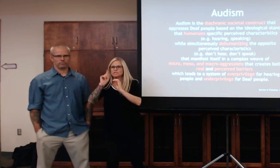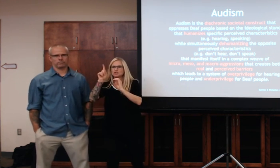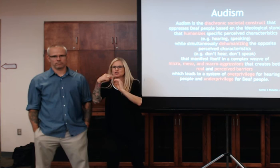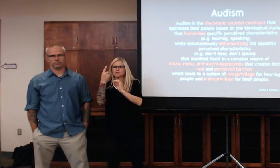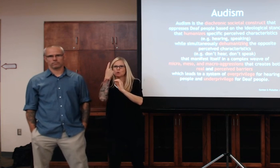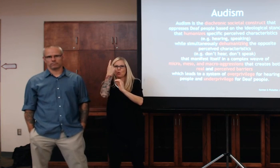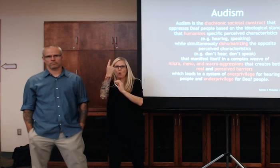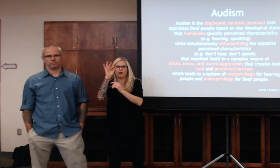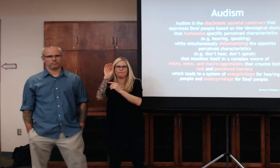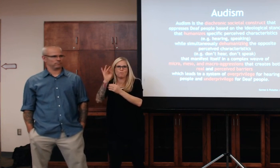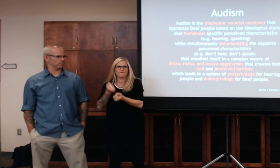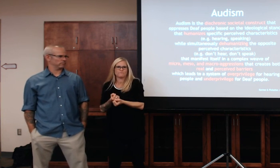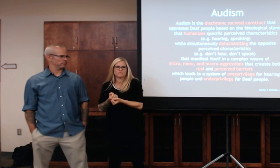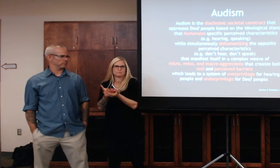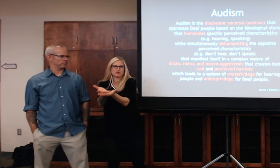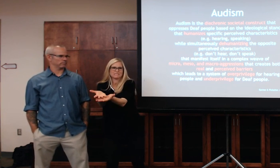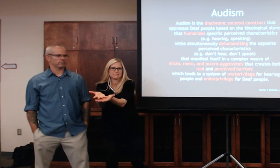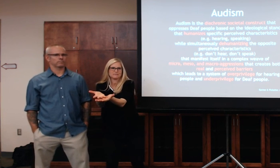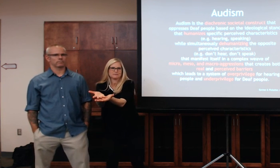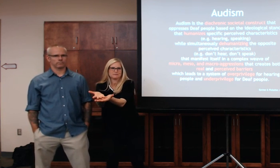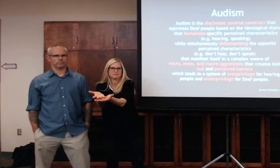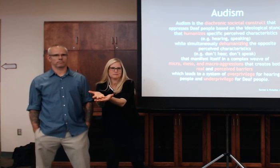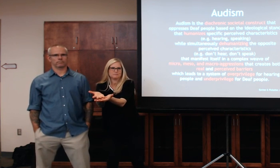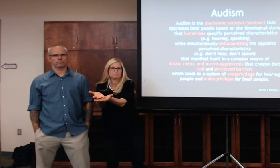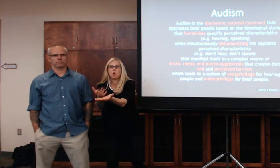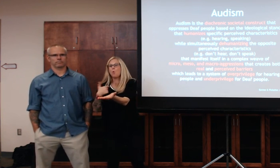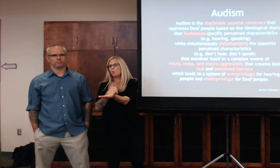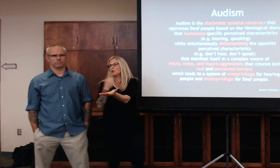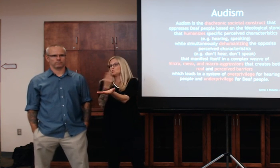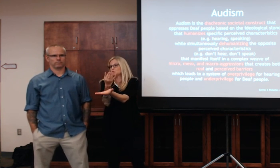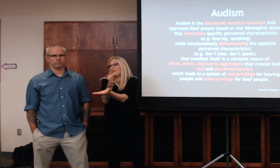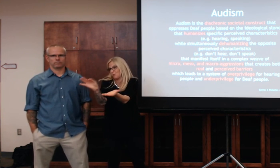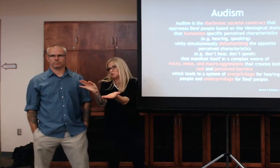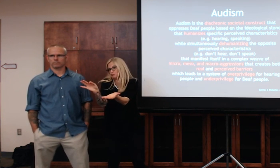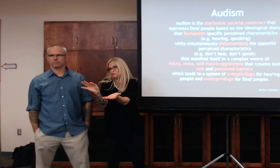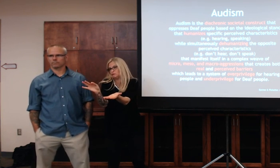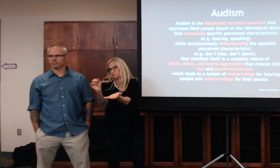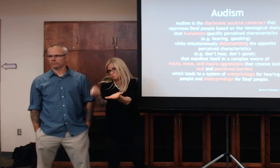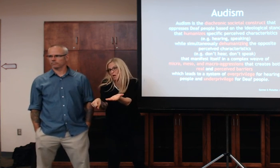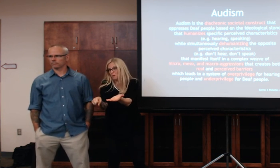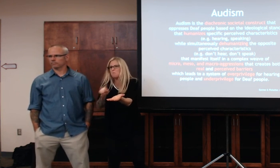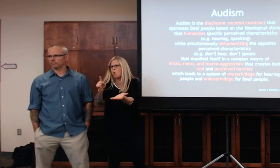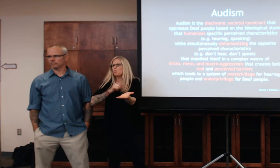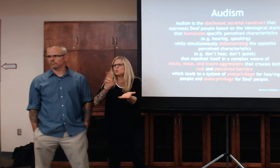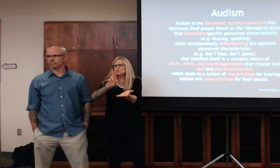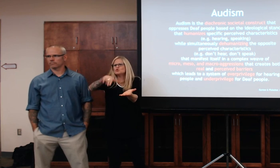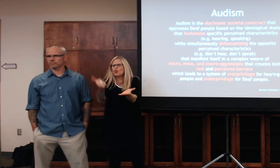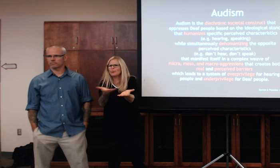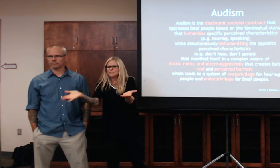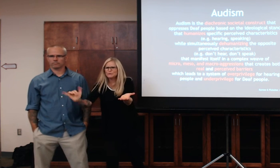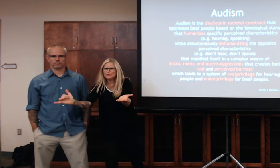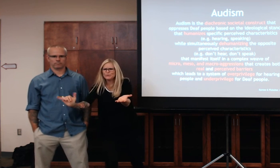Communication is just one form of expression. We use language, yeah, sure, but we use other things as